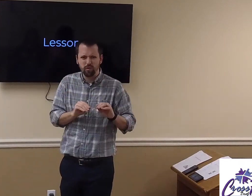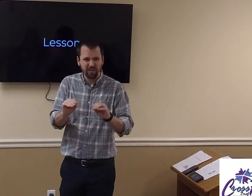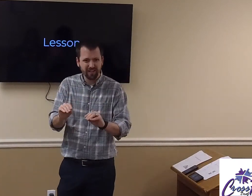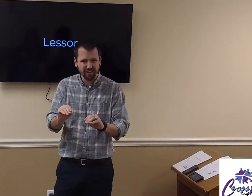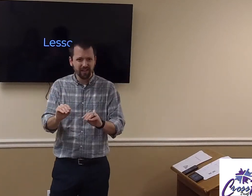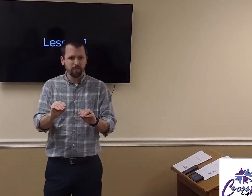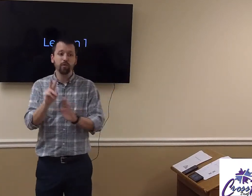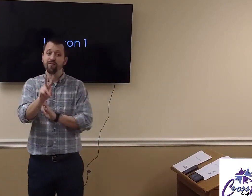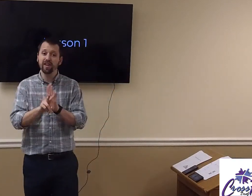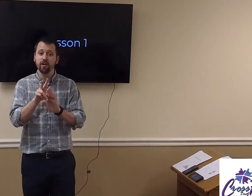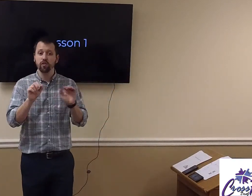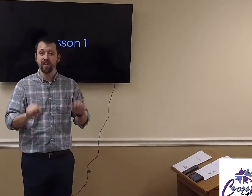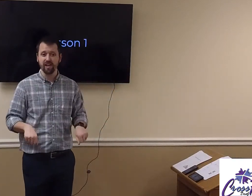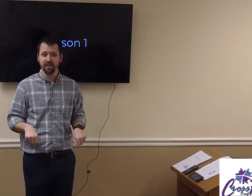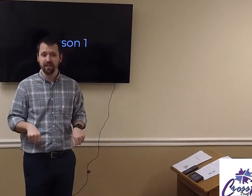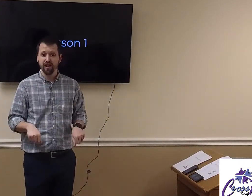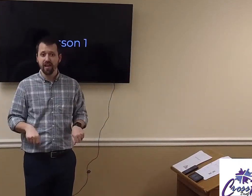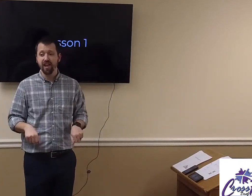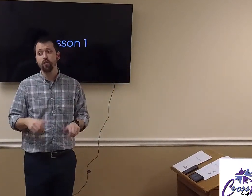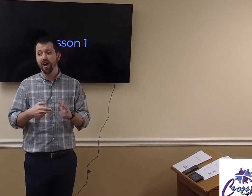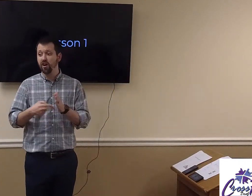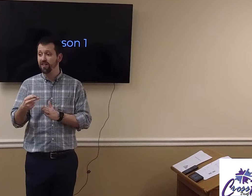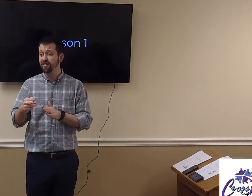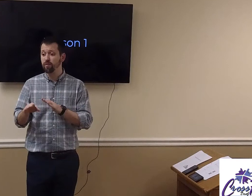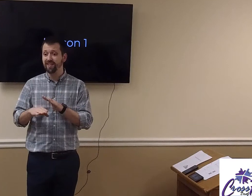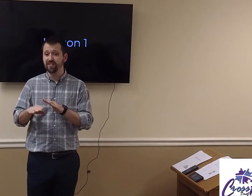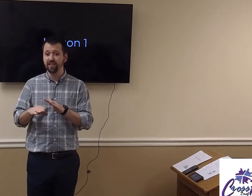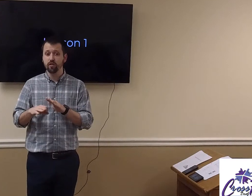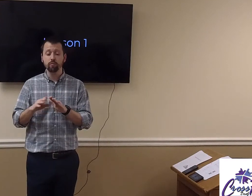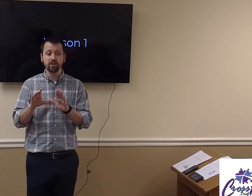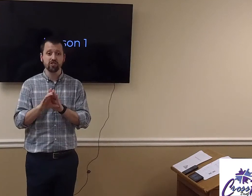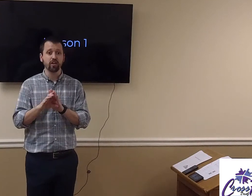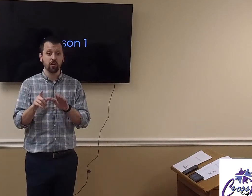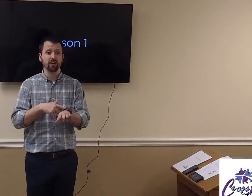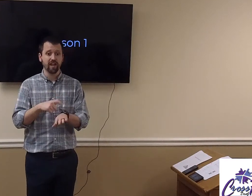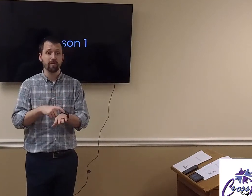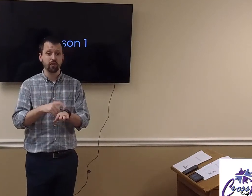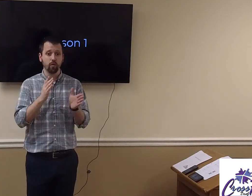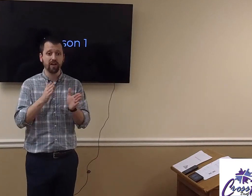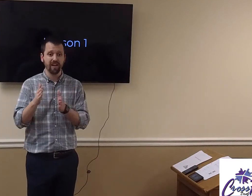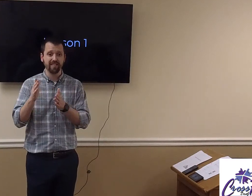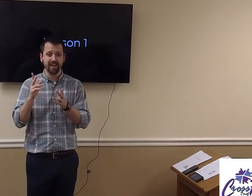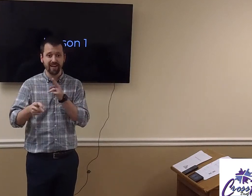moving. But with a video, you can. And quite honestly, practically, those pictures take a long time to organize and edit.